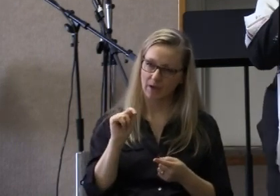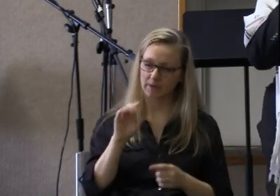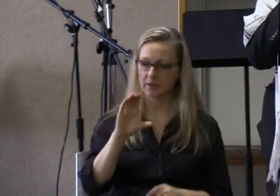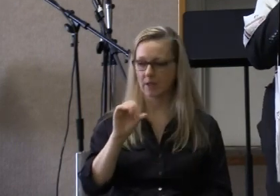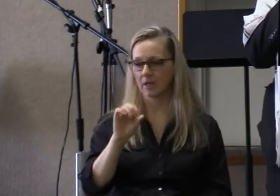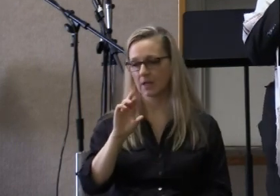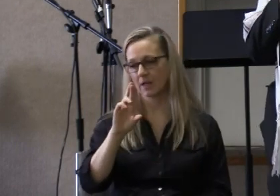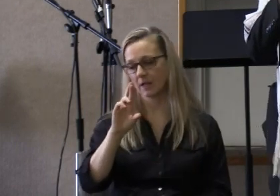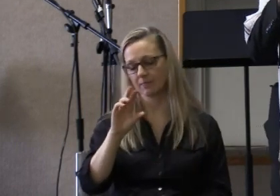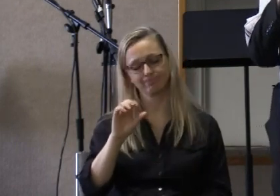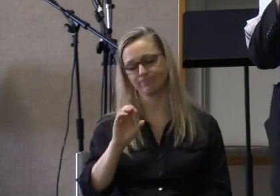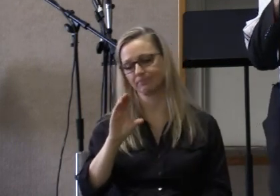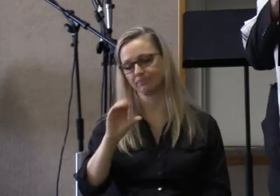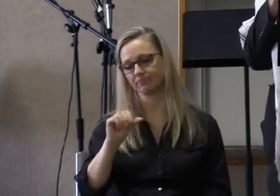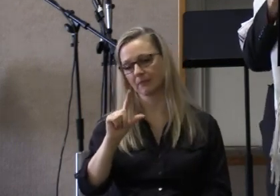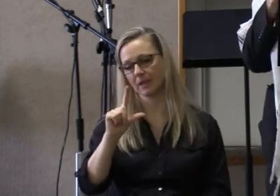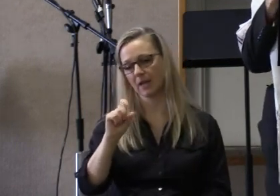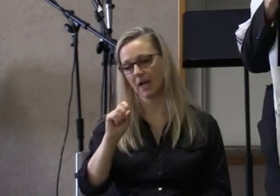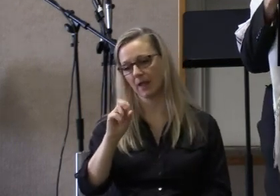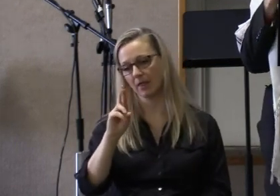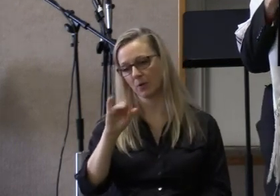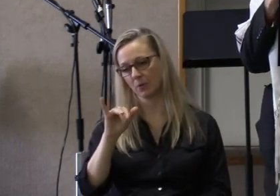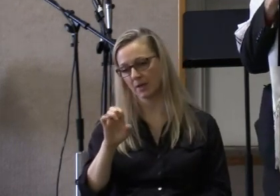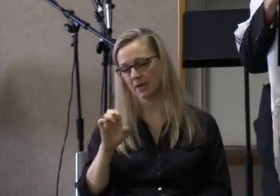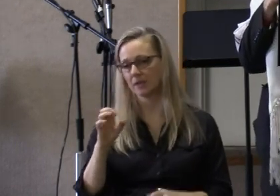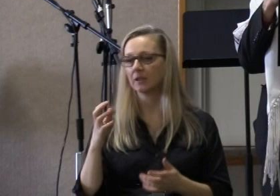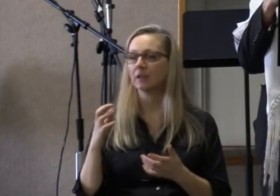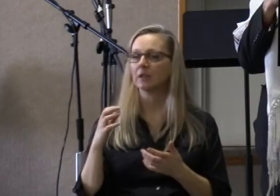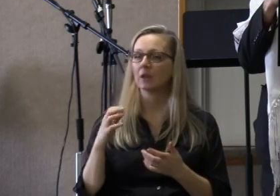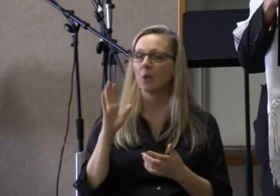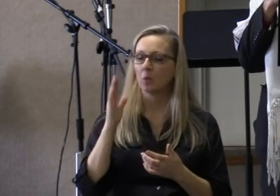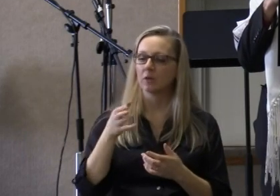even skim milk, and at first it just doesn't taste